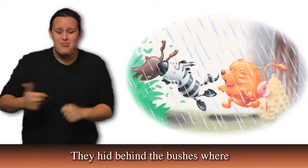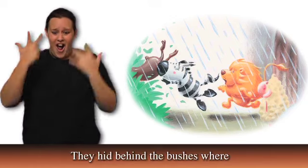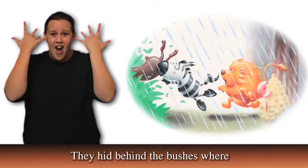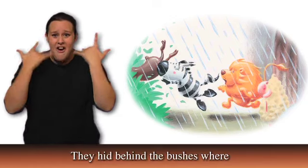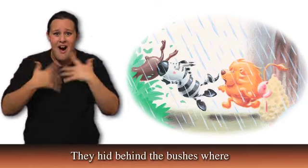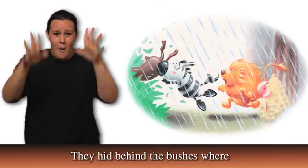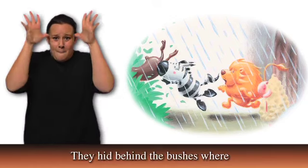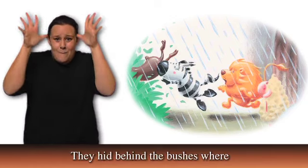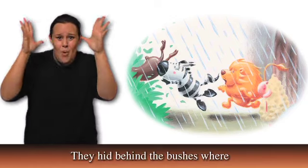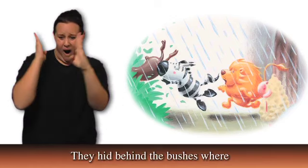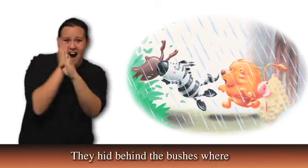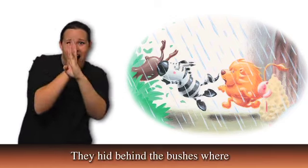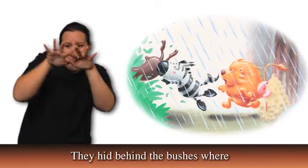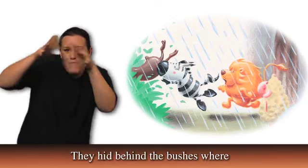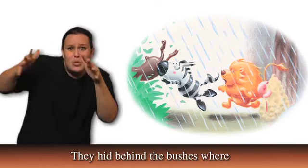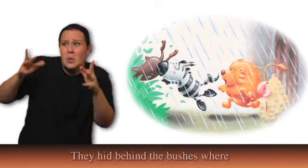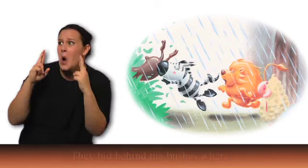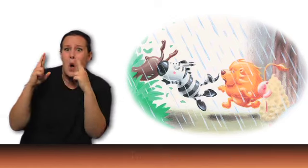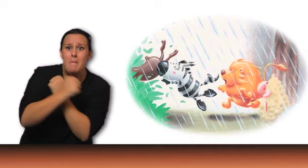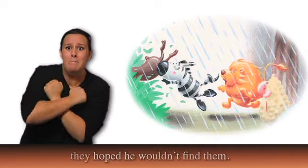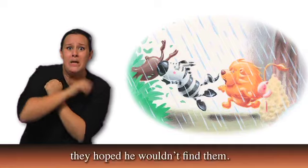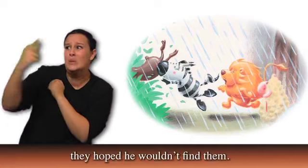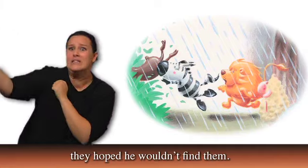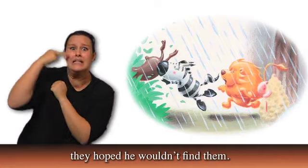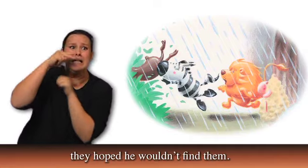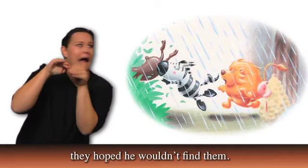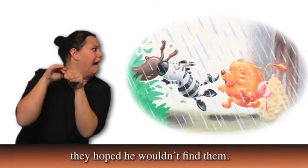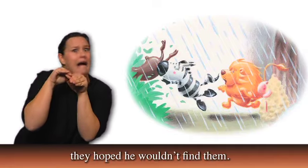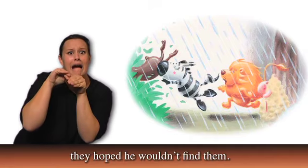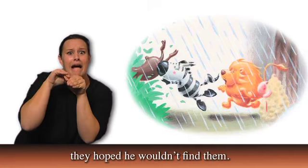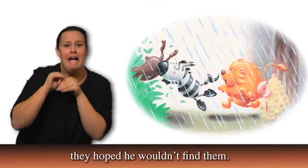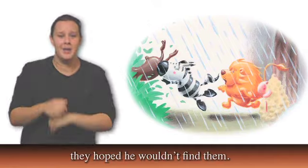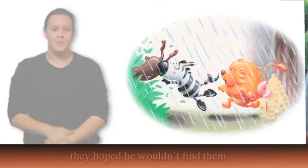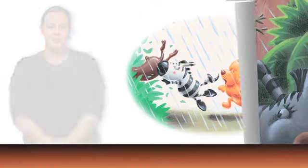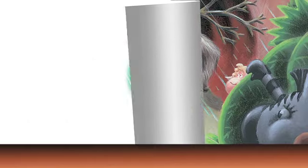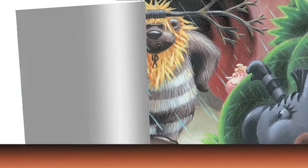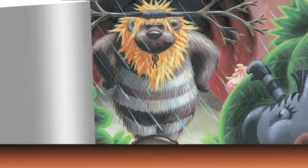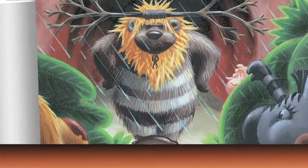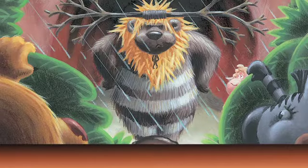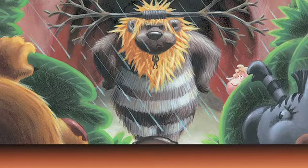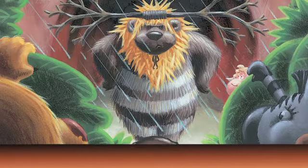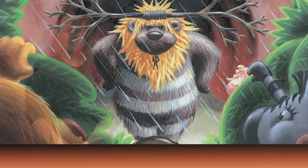they hid behind the bushes where they hoped he wouldn't find them